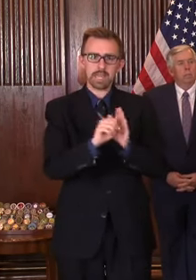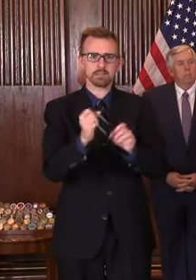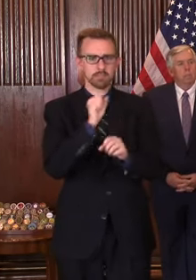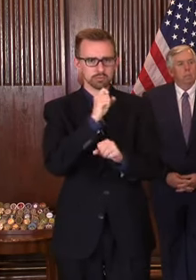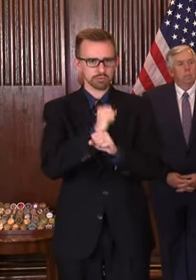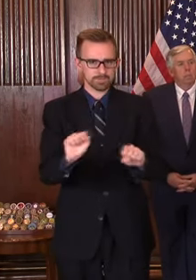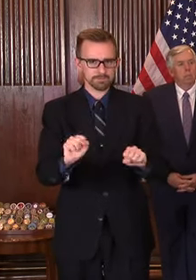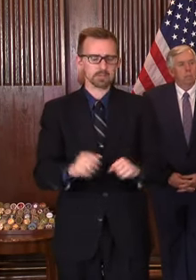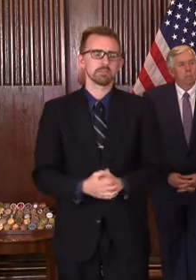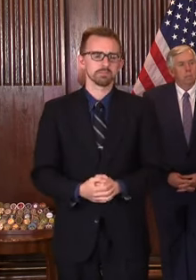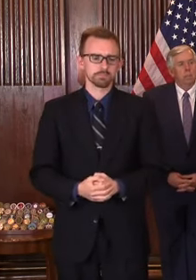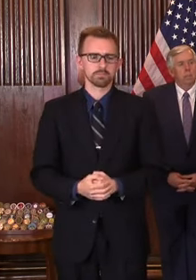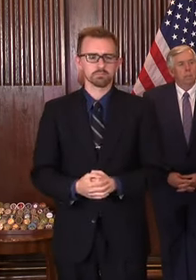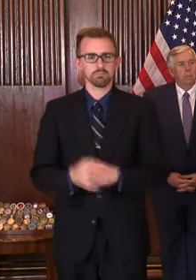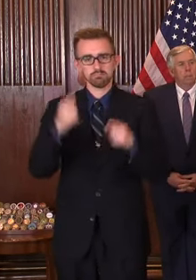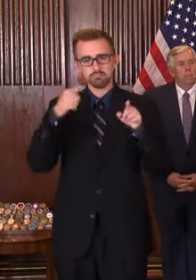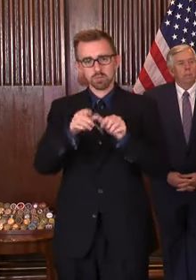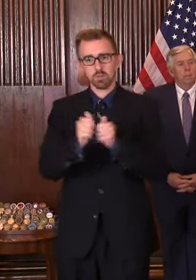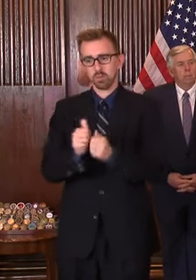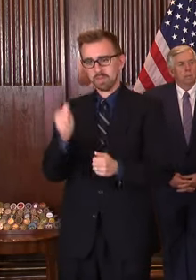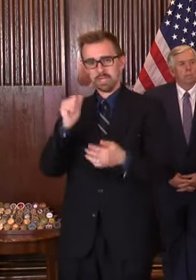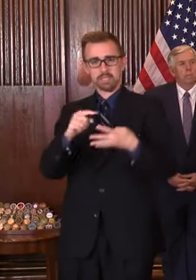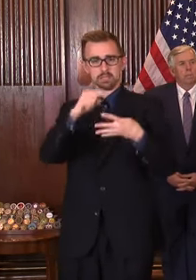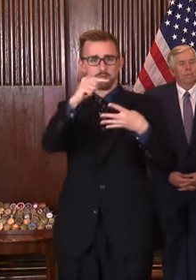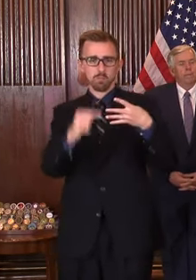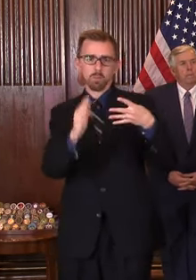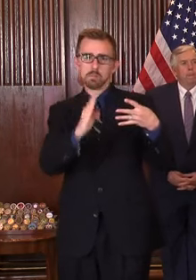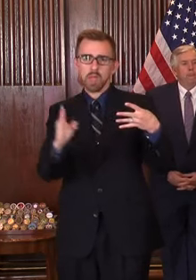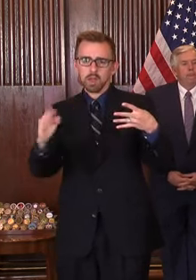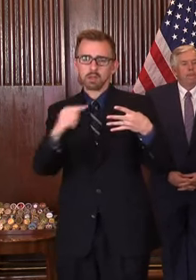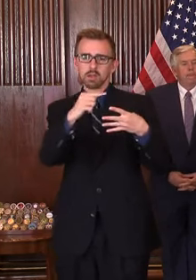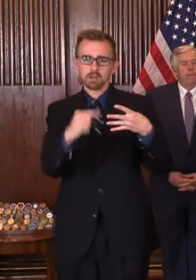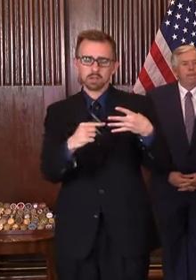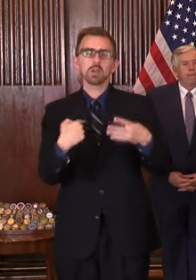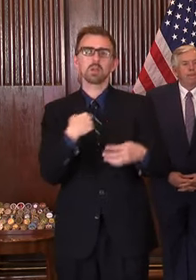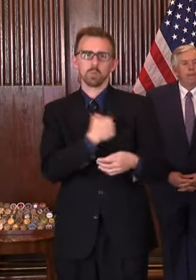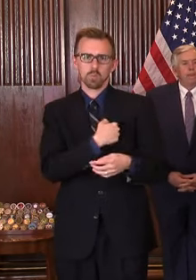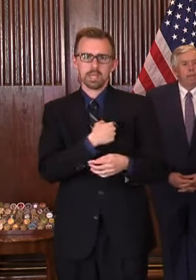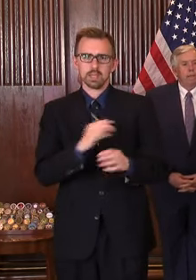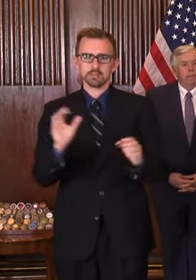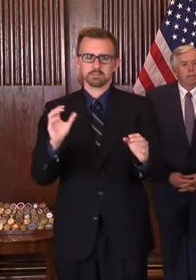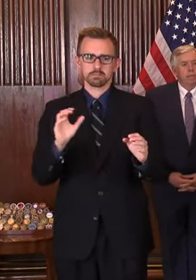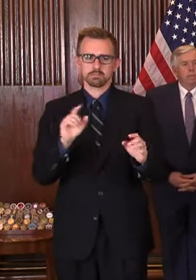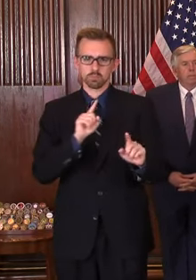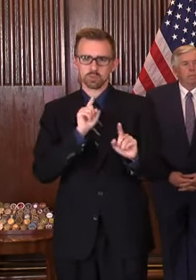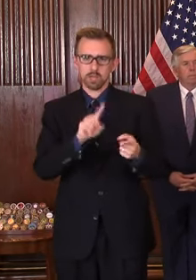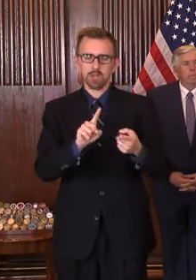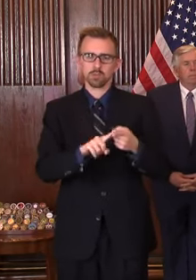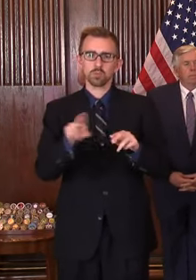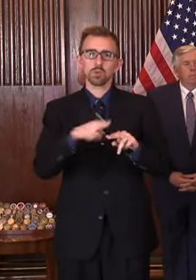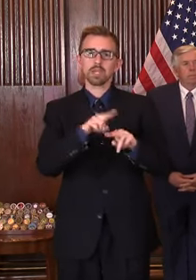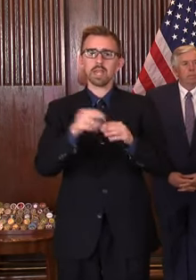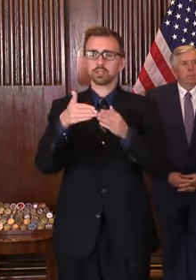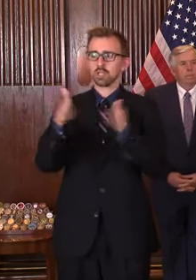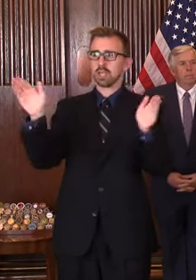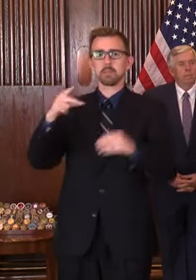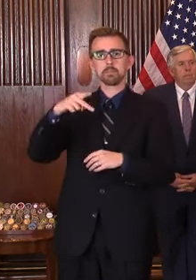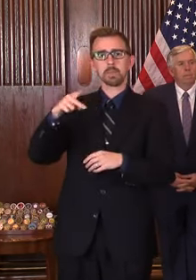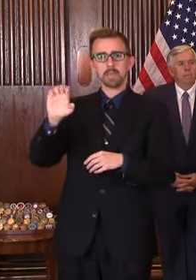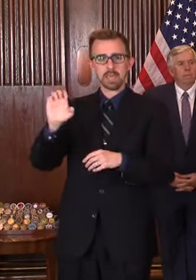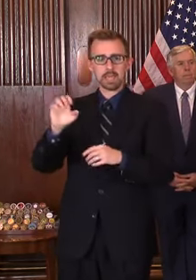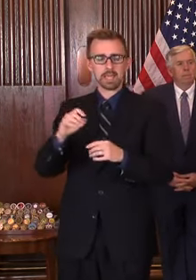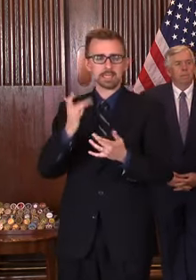with Governor Parcer's pillars of a Show Me Strong recovery, we are actively responding to the nationwide PPE